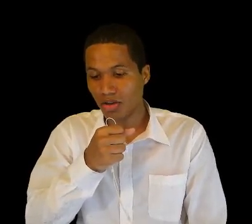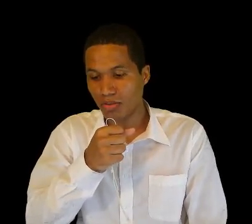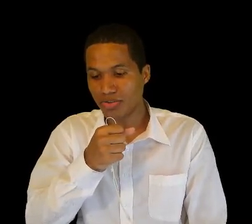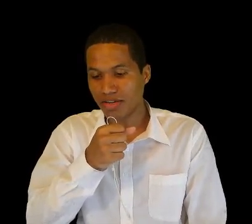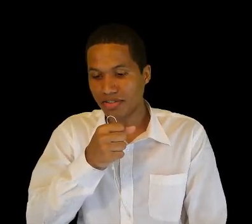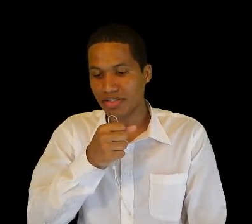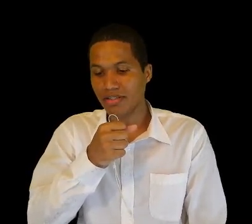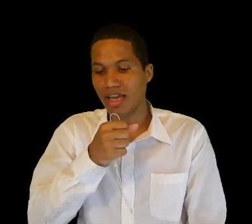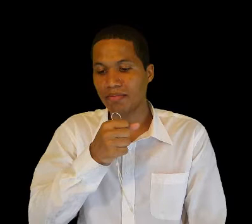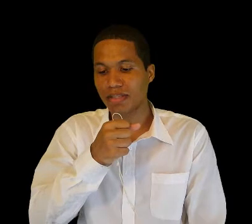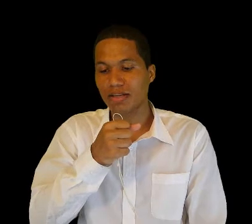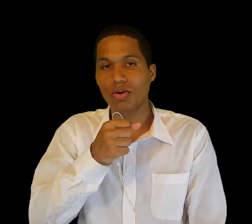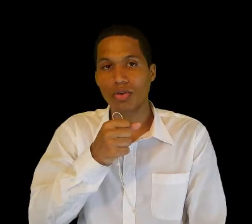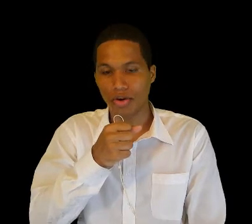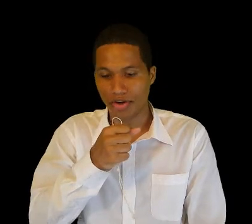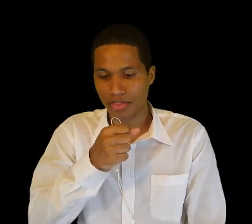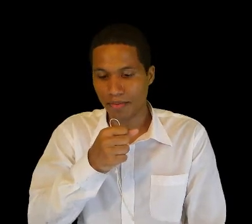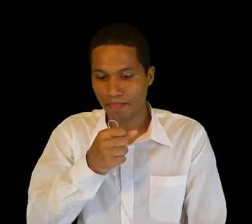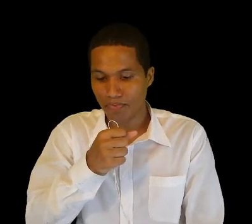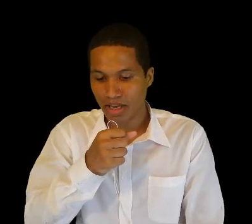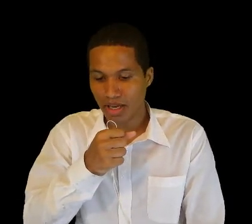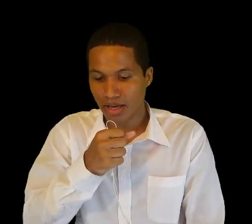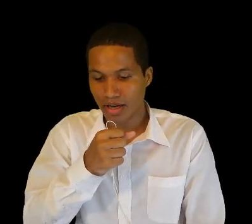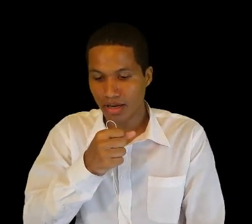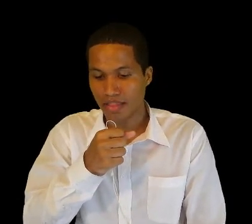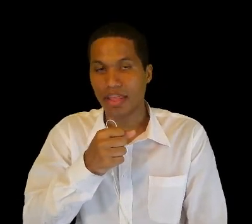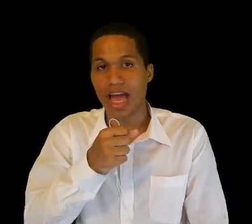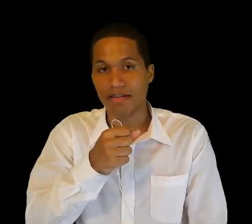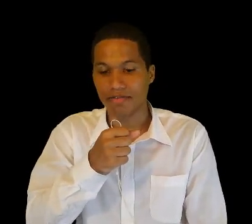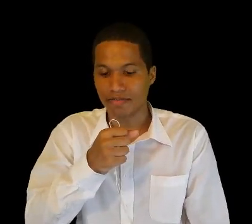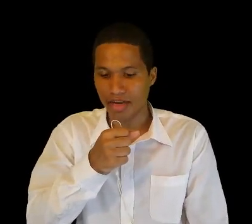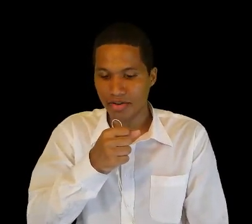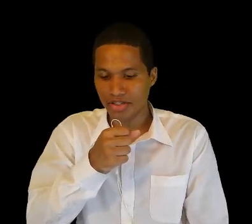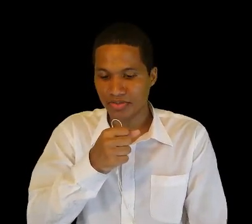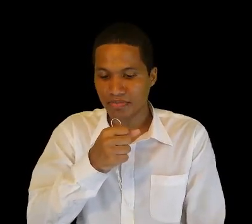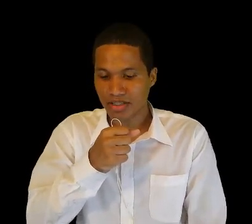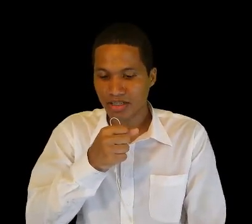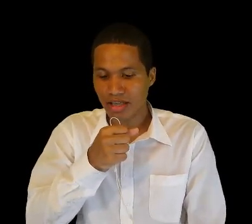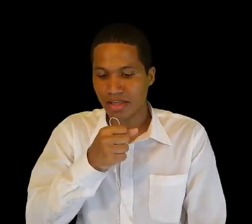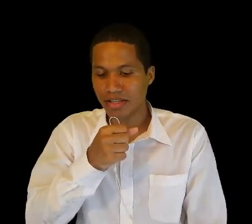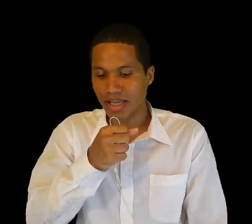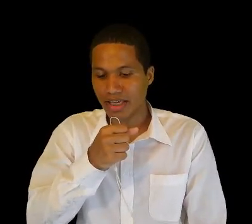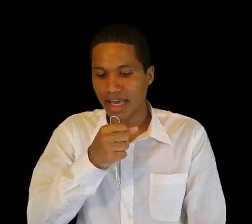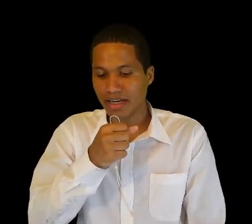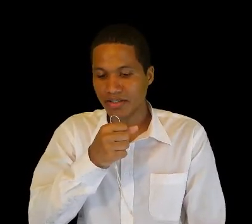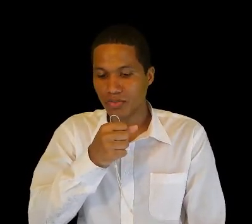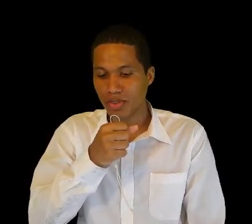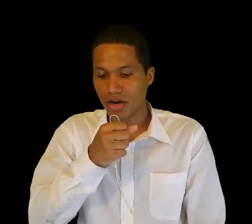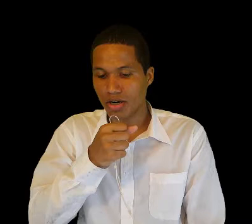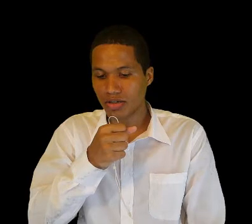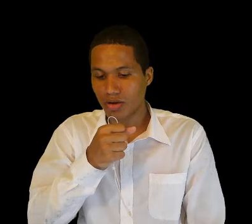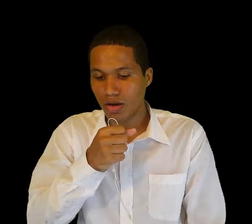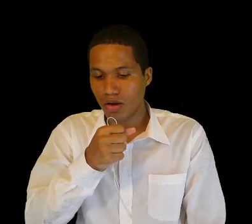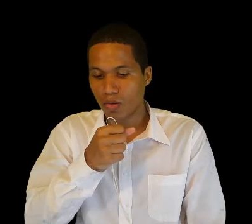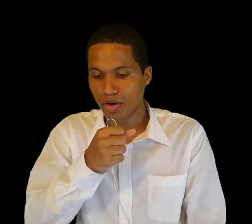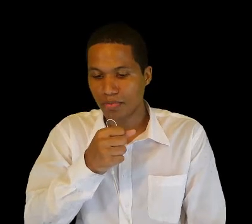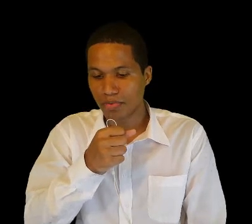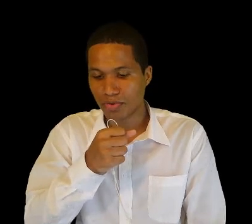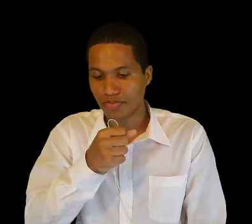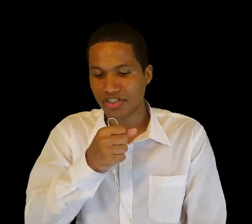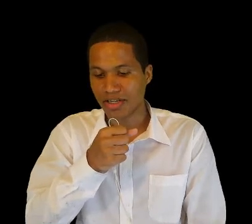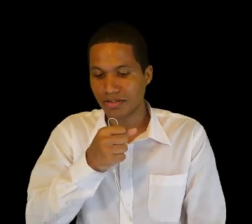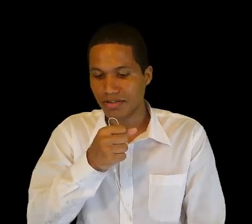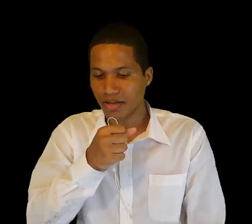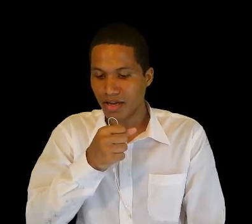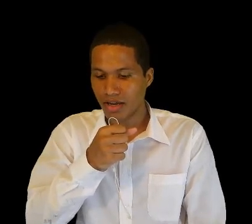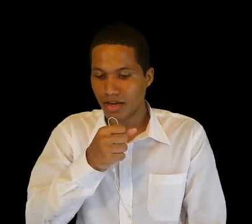in almost every climate on Earth. They have feathers. They lay eggs with hard,